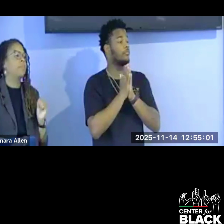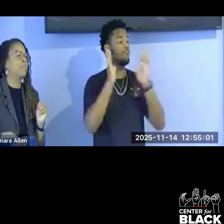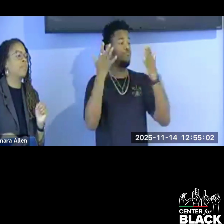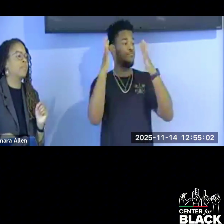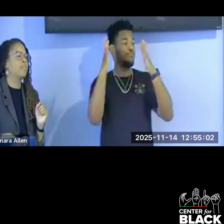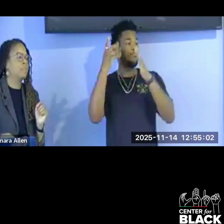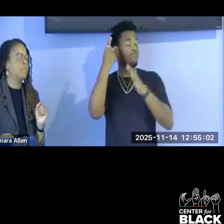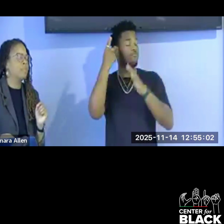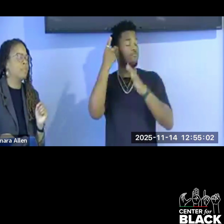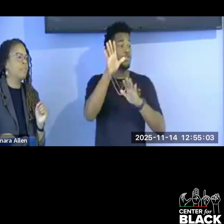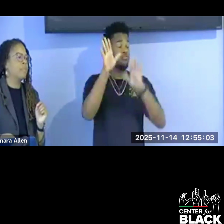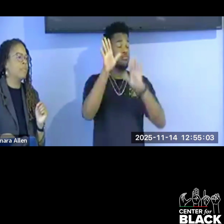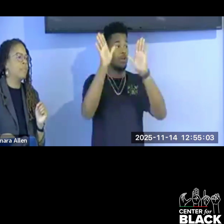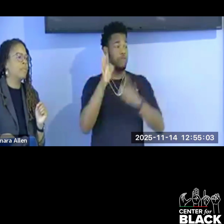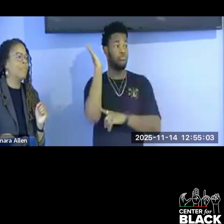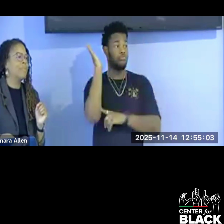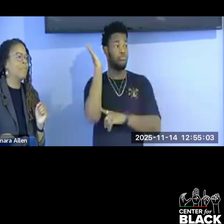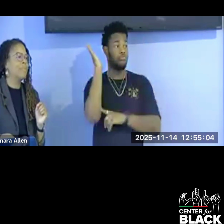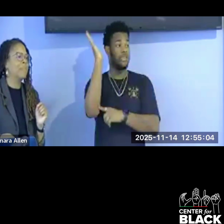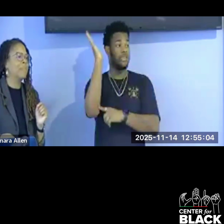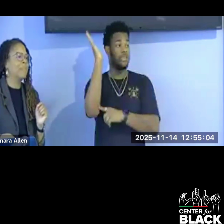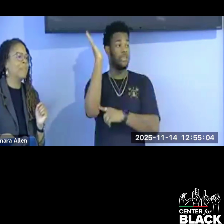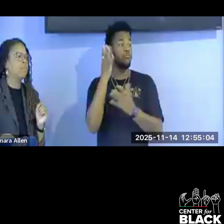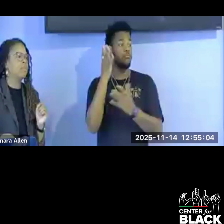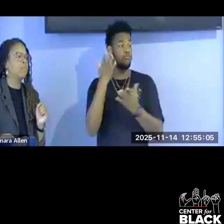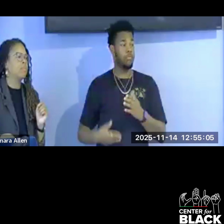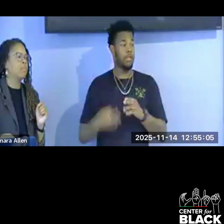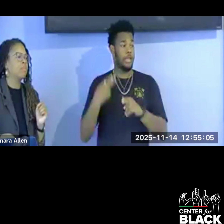K-12 experiences.